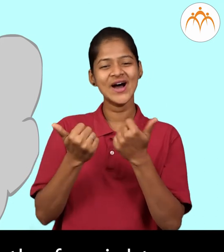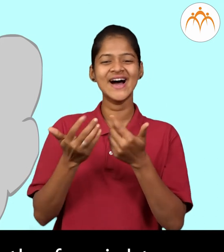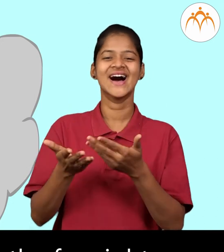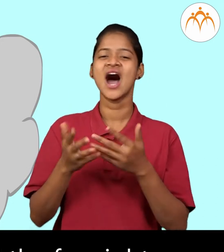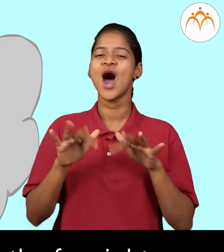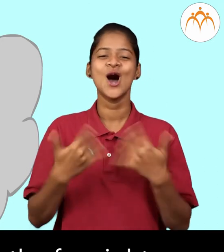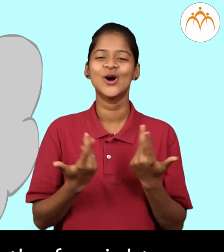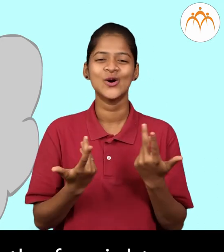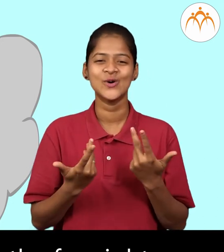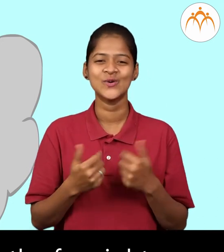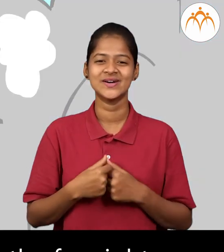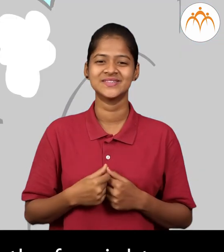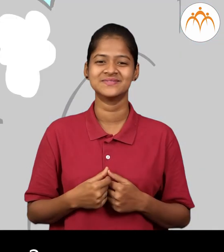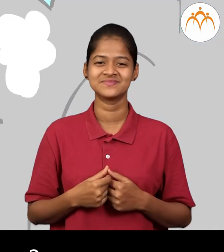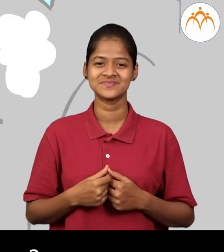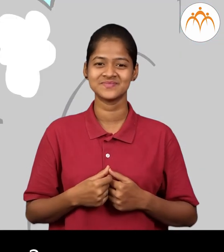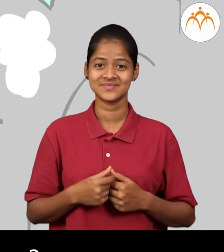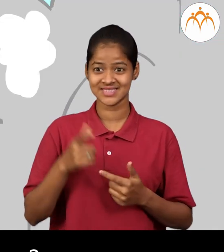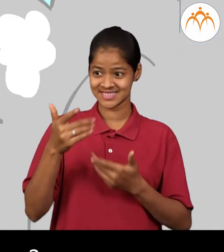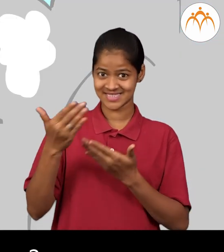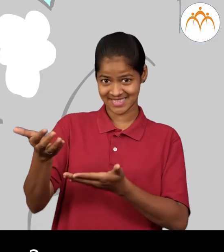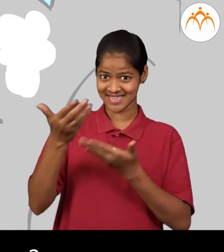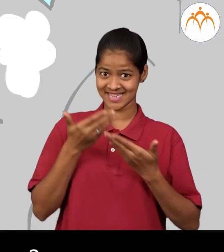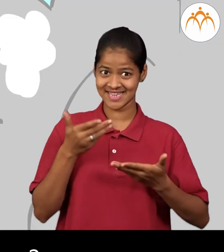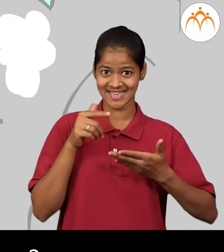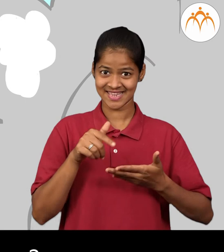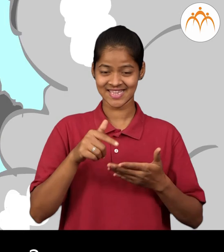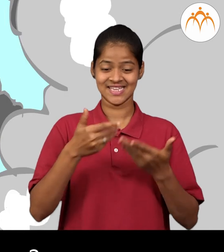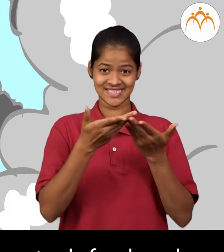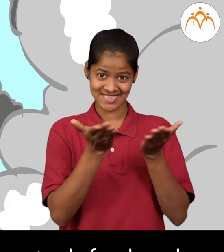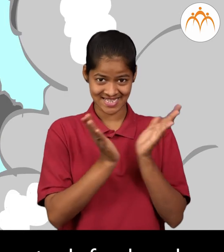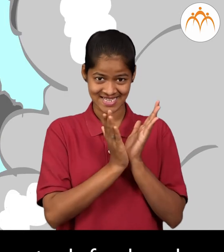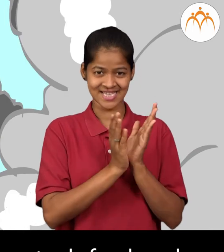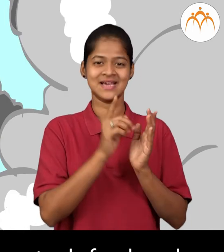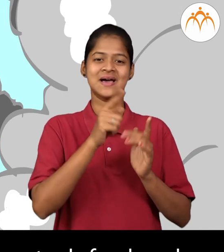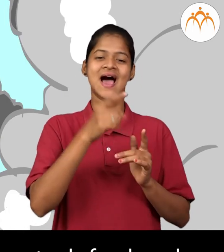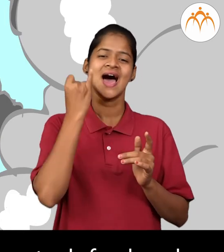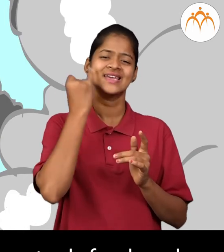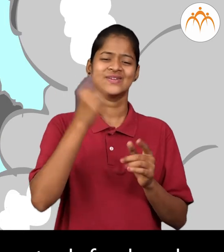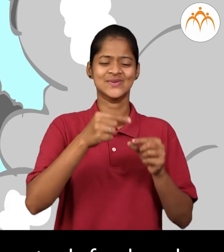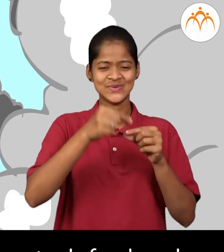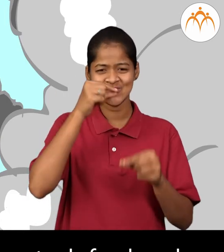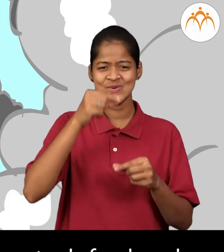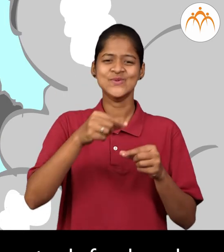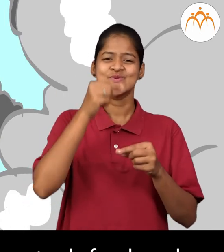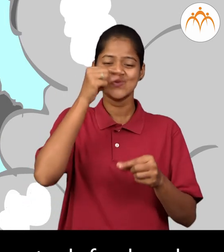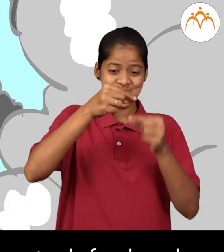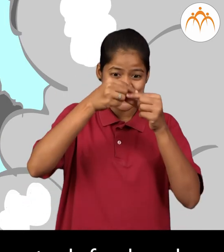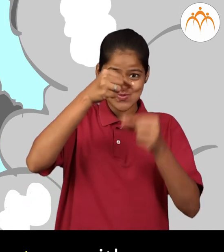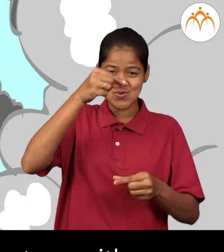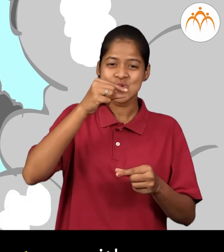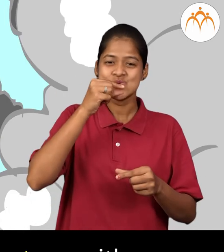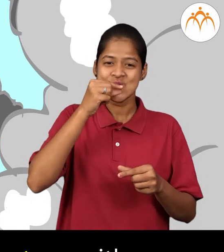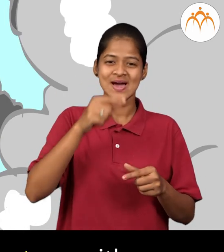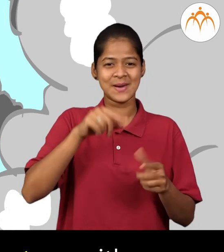served the fox right. Really? How? When the fox invited the stalk for